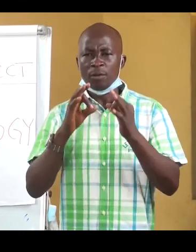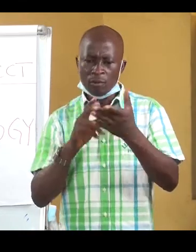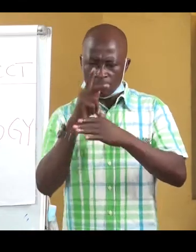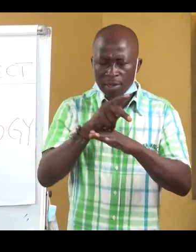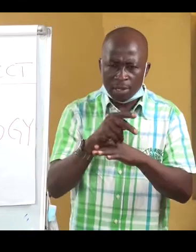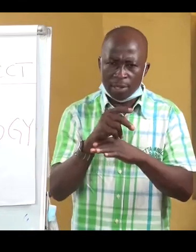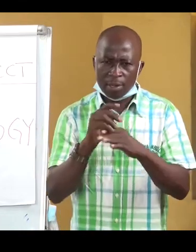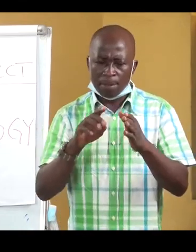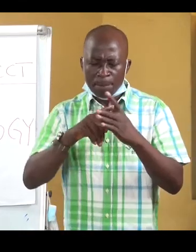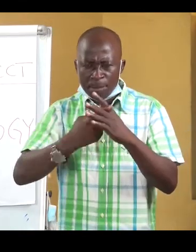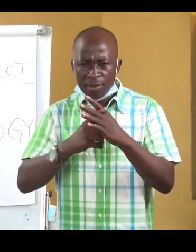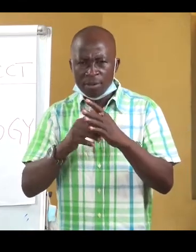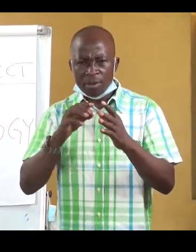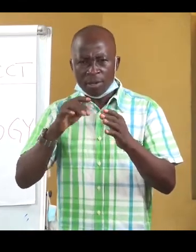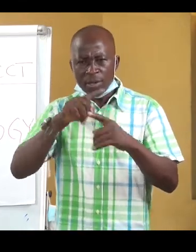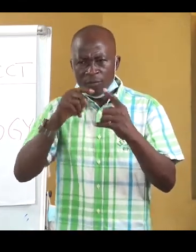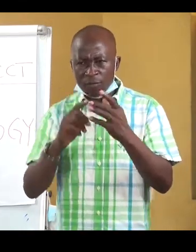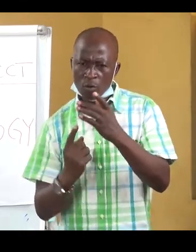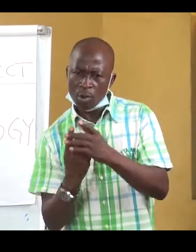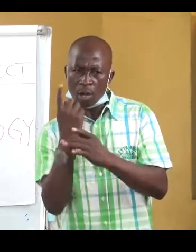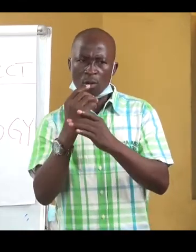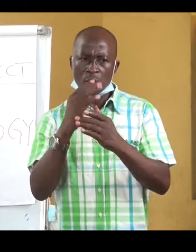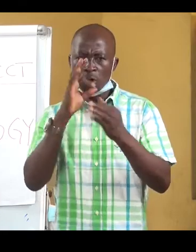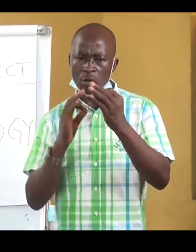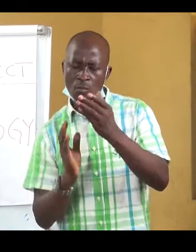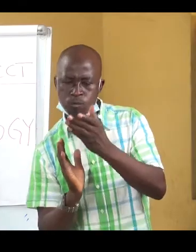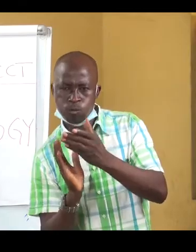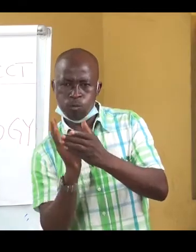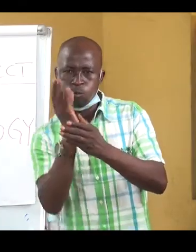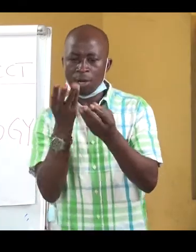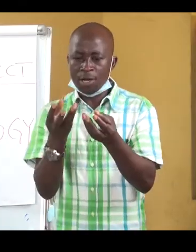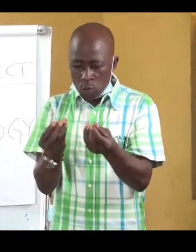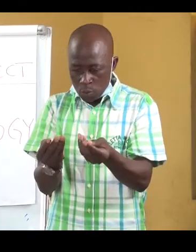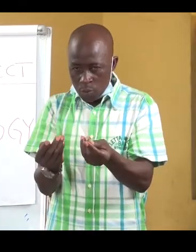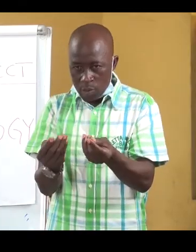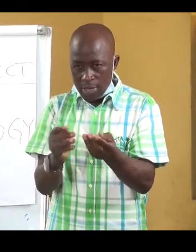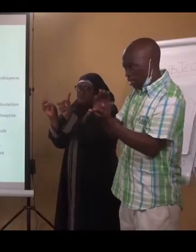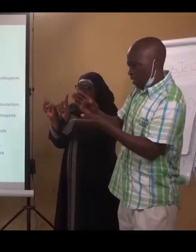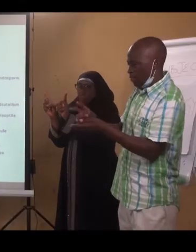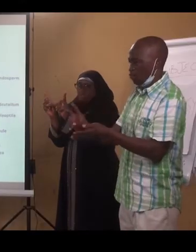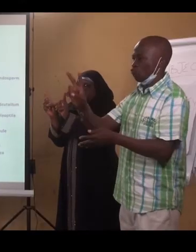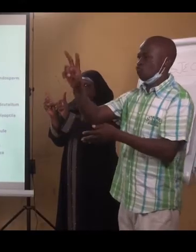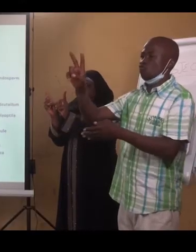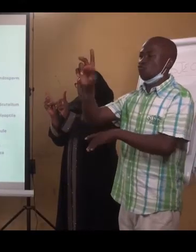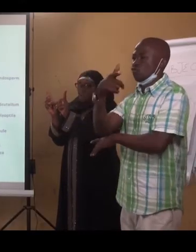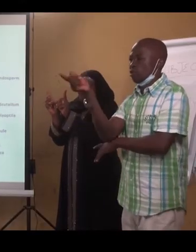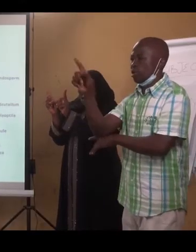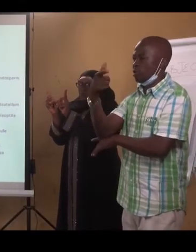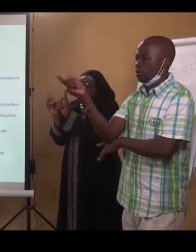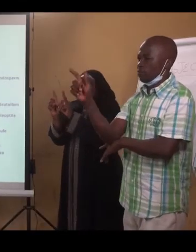come out? It comes out, pushes out the soil and leave you with two leaves, sorry. So